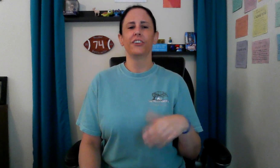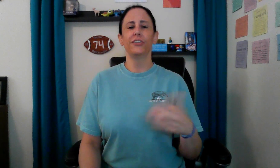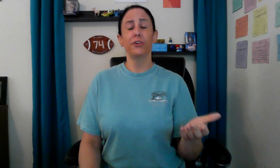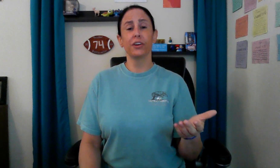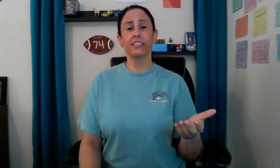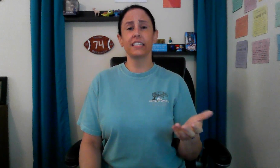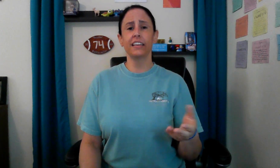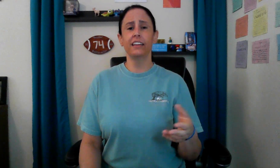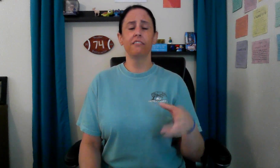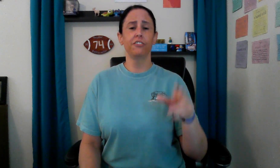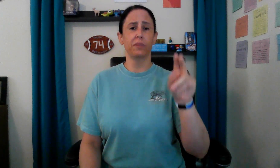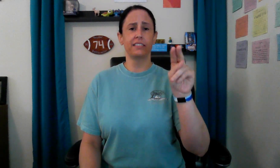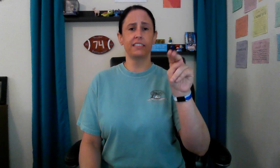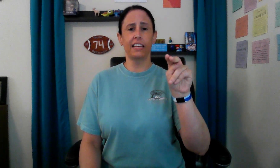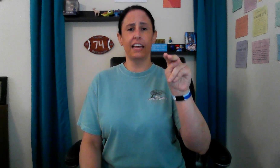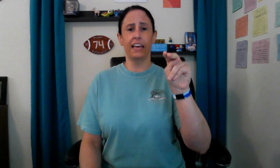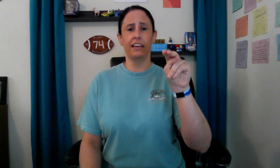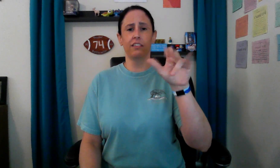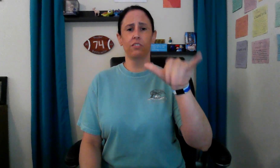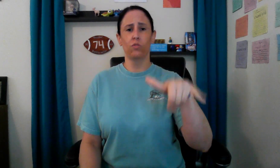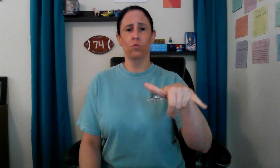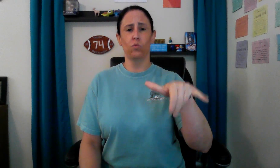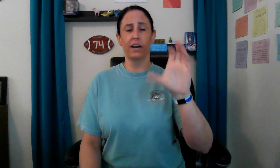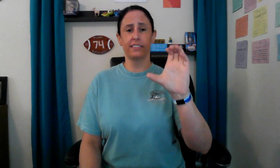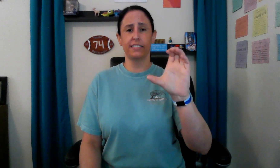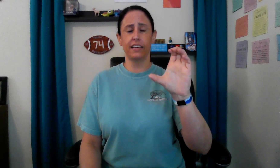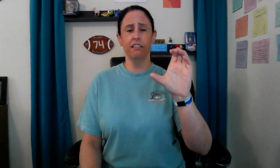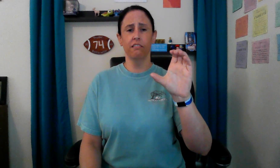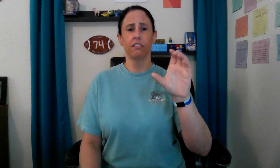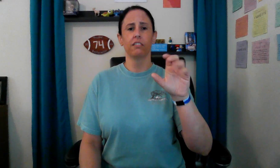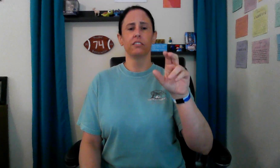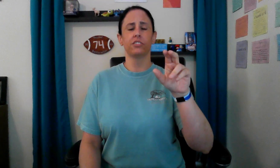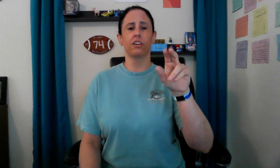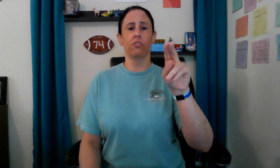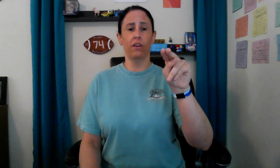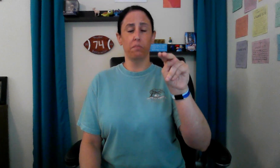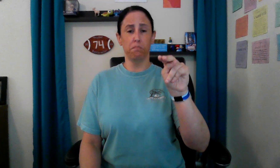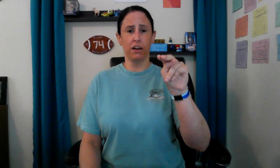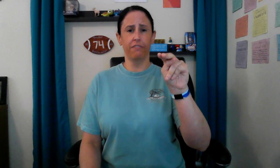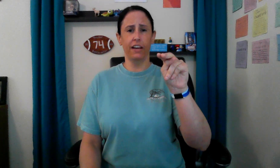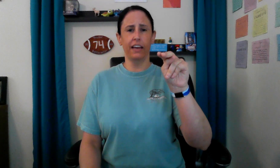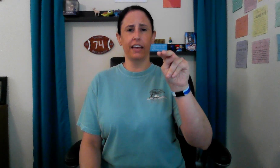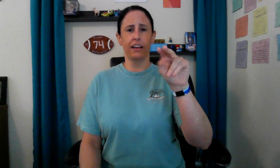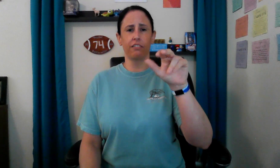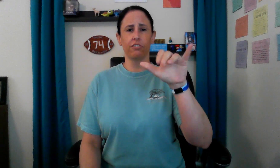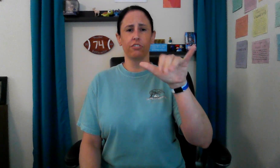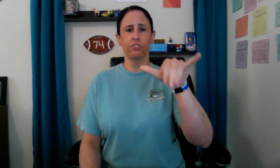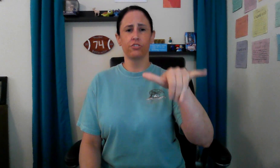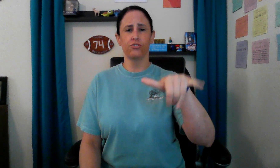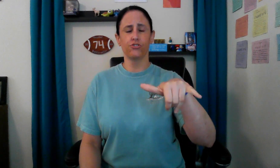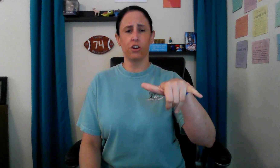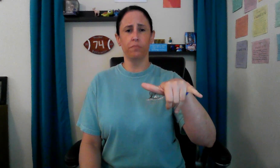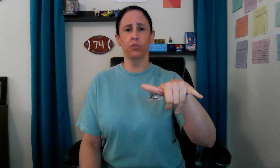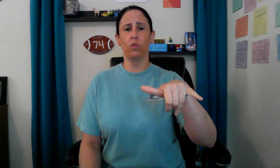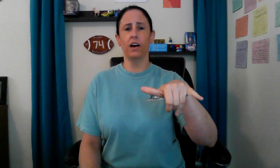New York City, you might see NYC. So modified N, drop the